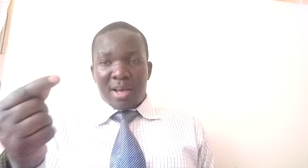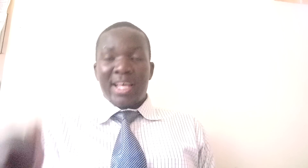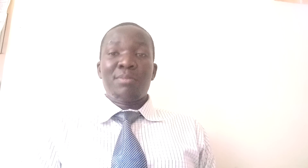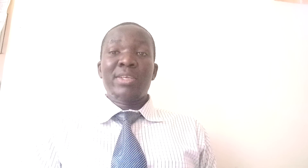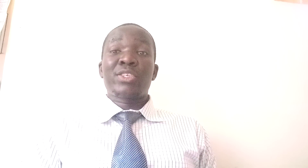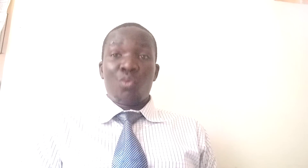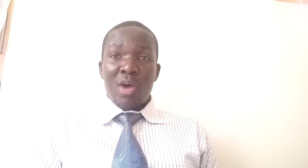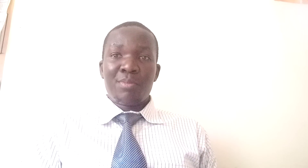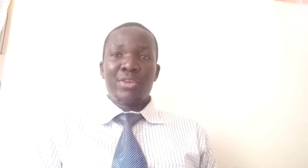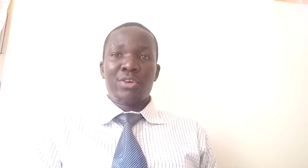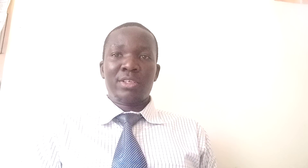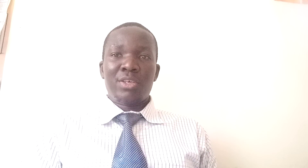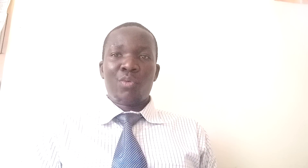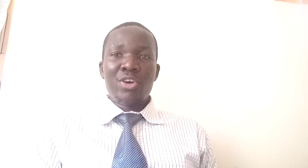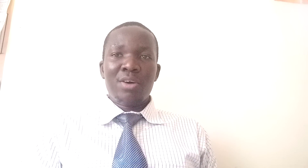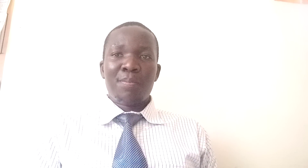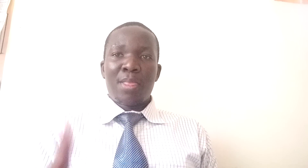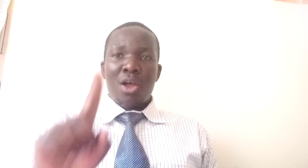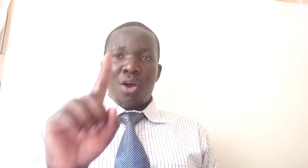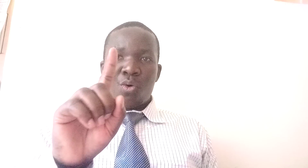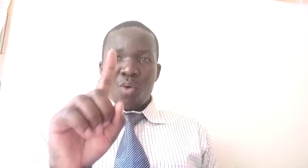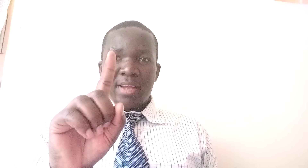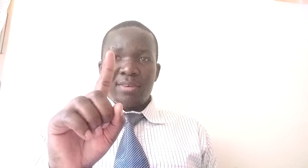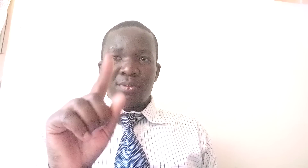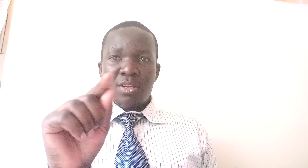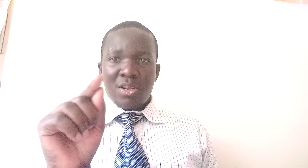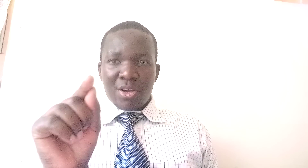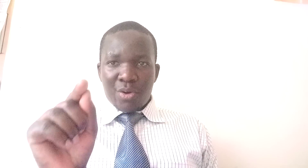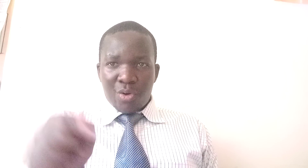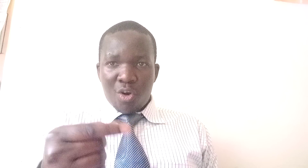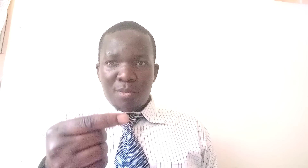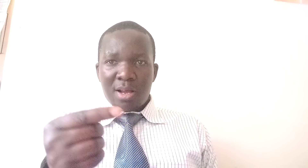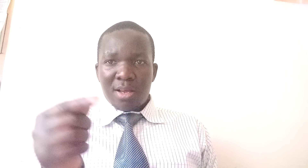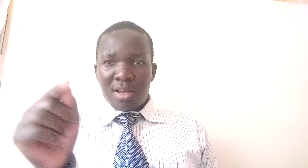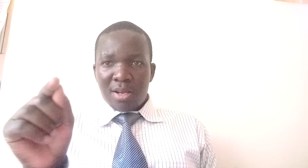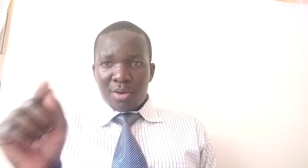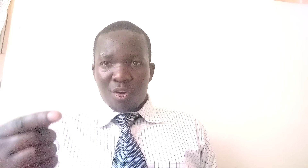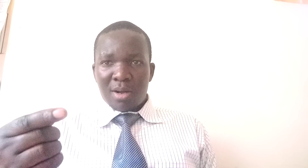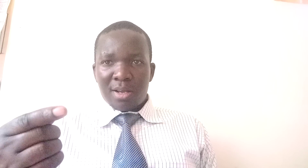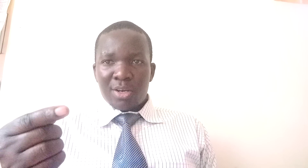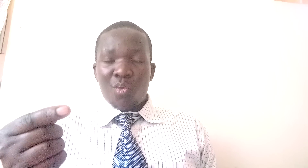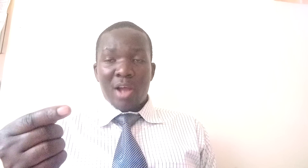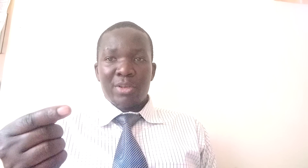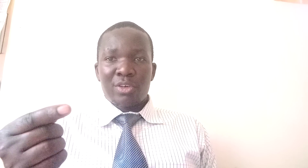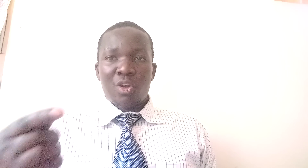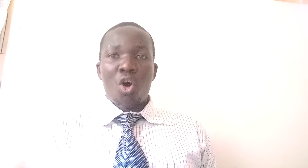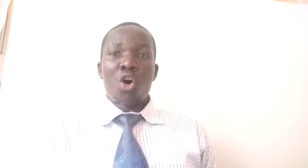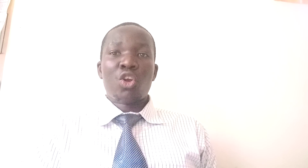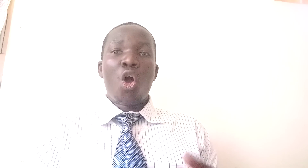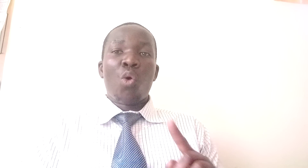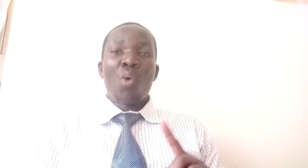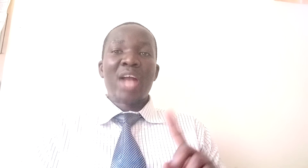That means 1 million. We go 1, comma, comma. 1 million. Or